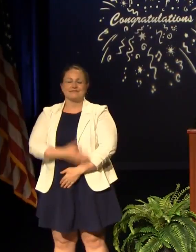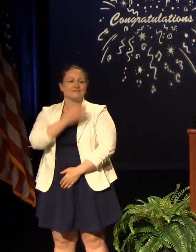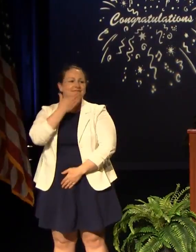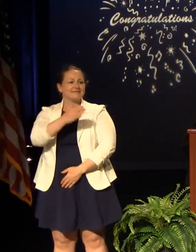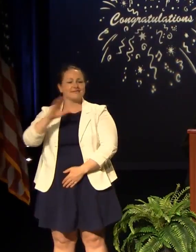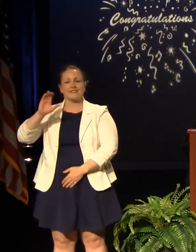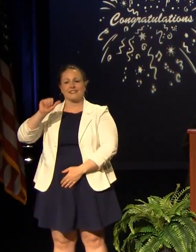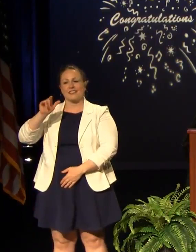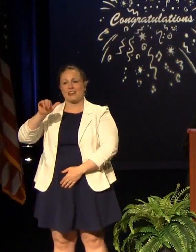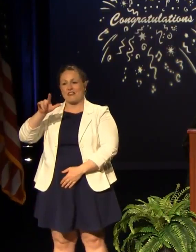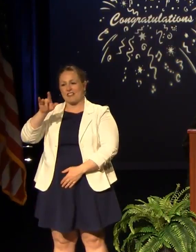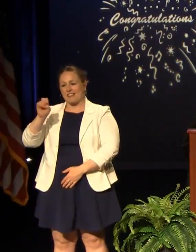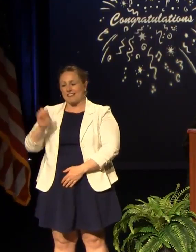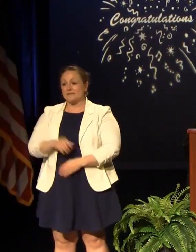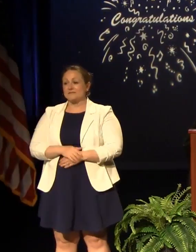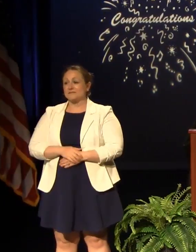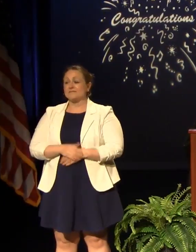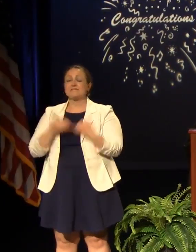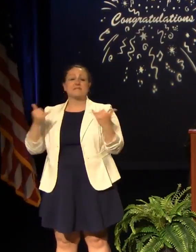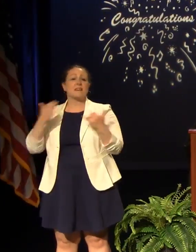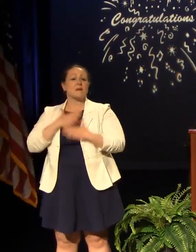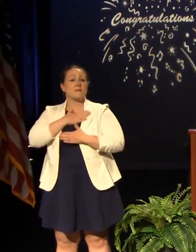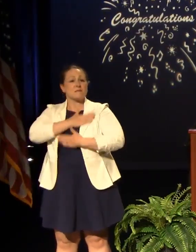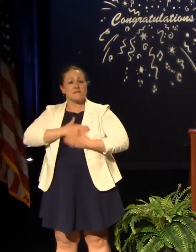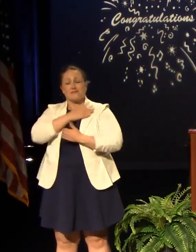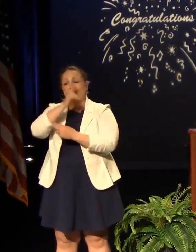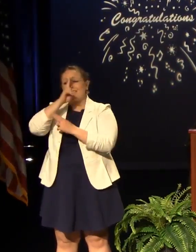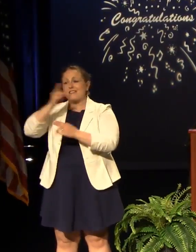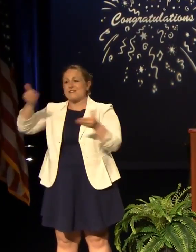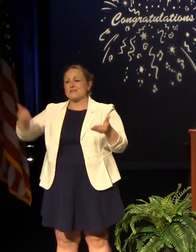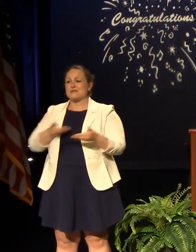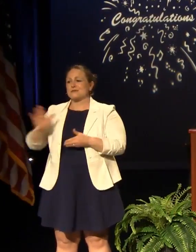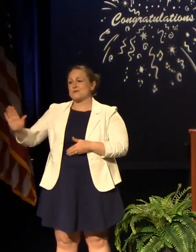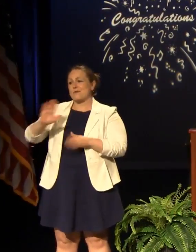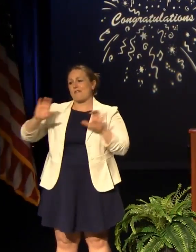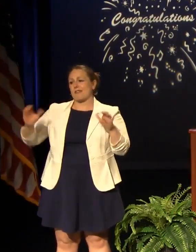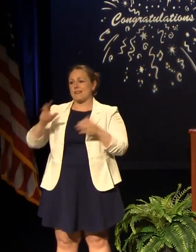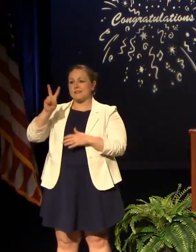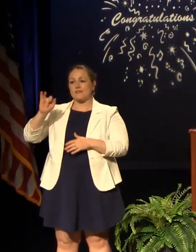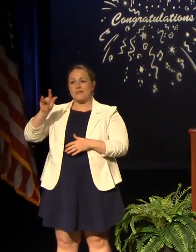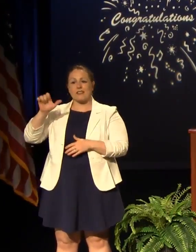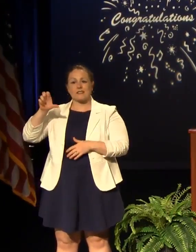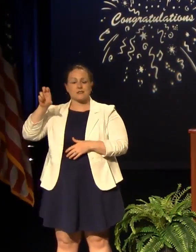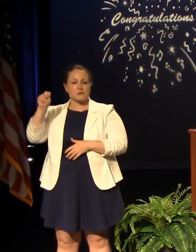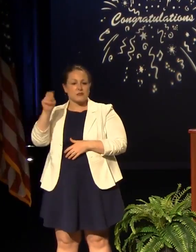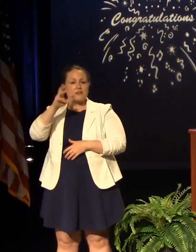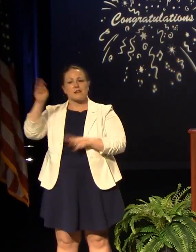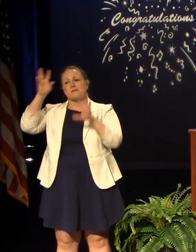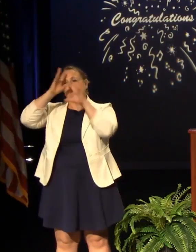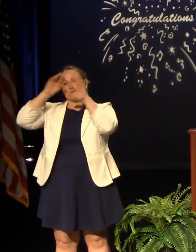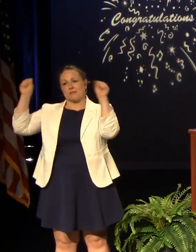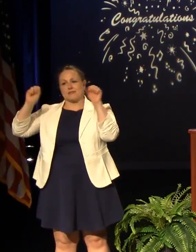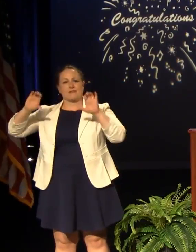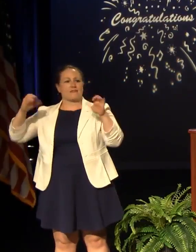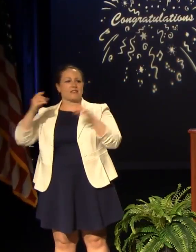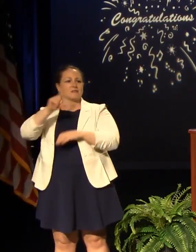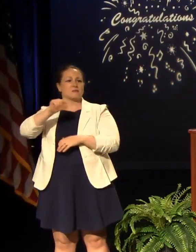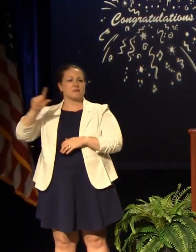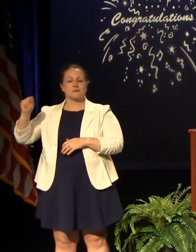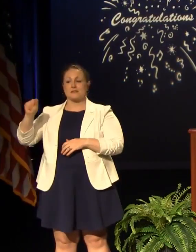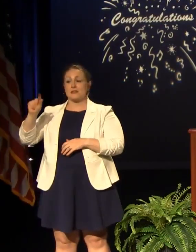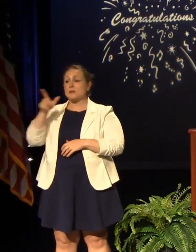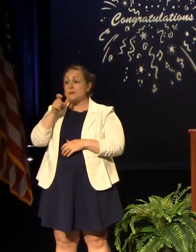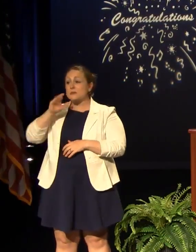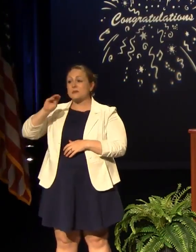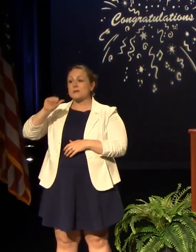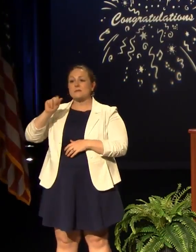Thank you, Caroline. It is now my pleasure to introduce the valedictorian and president of the class of 2020, Madison